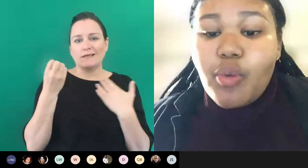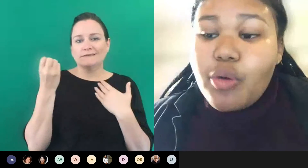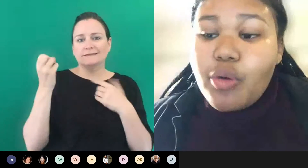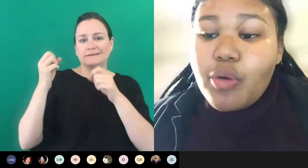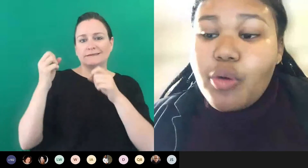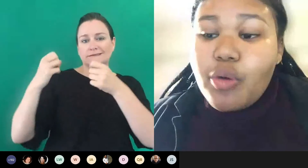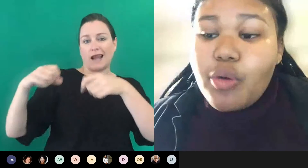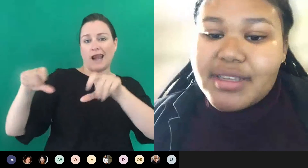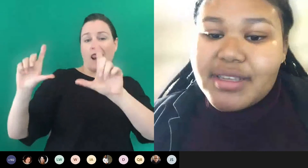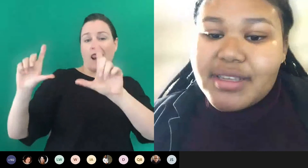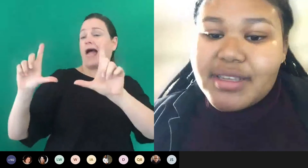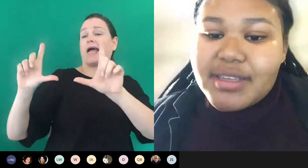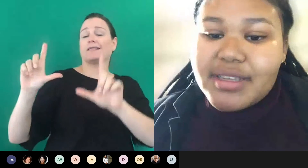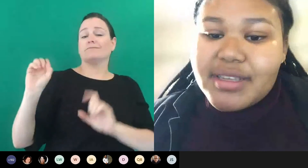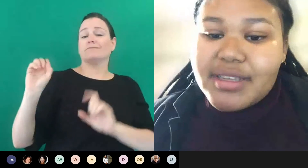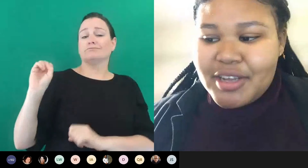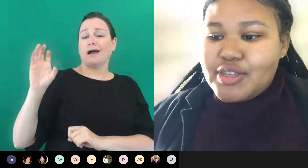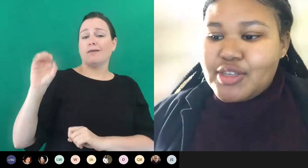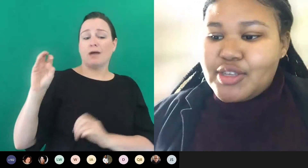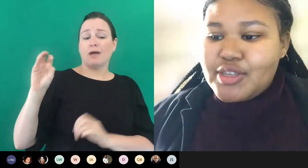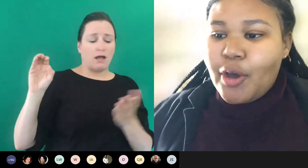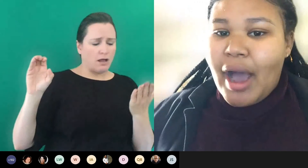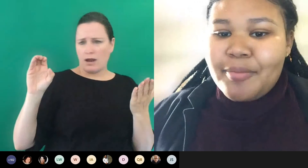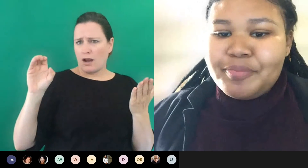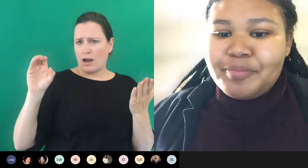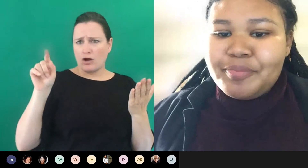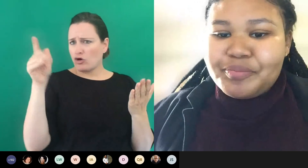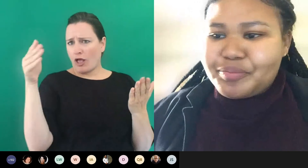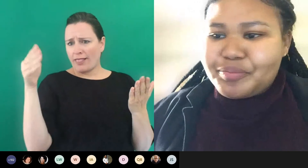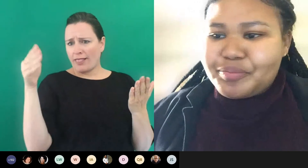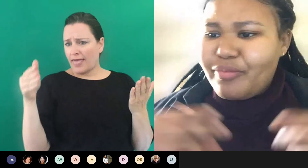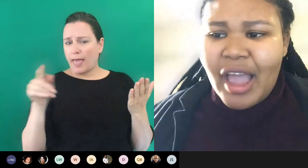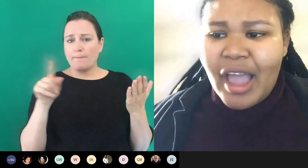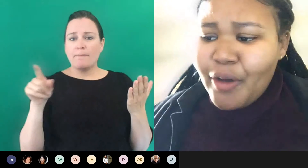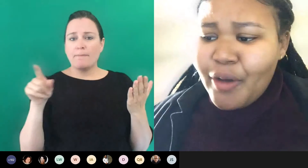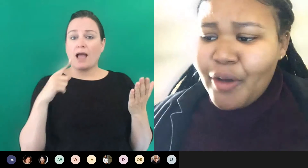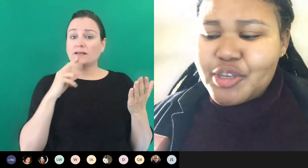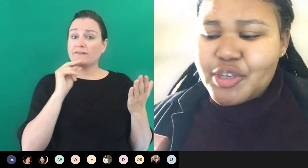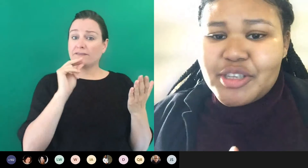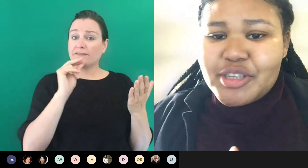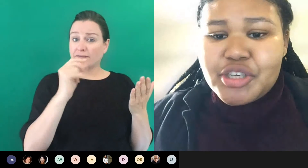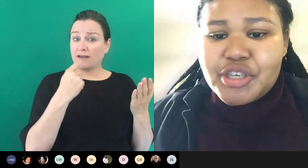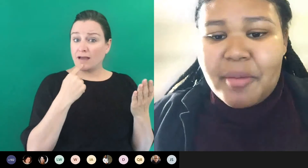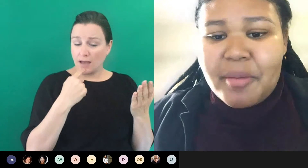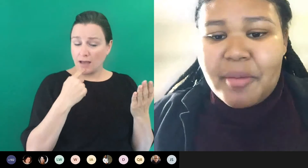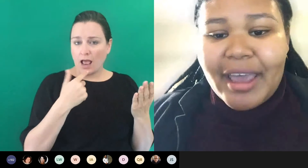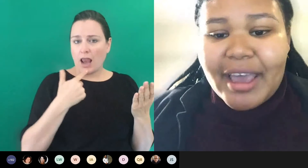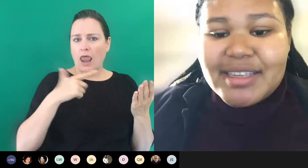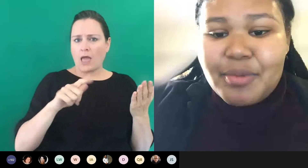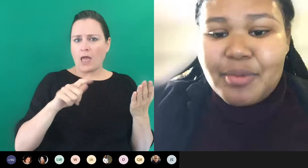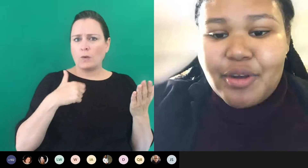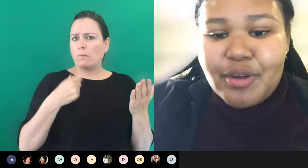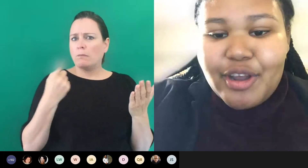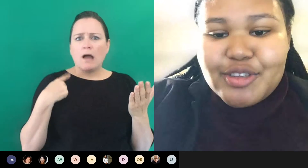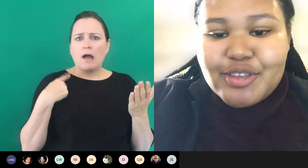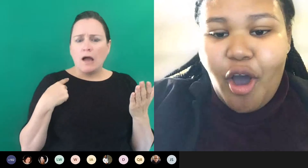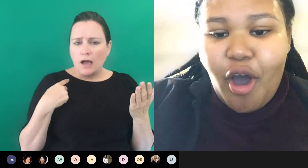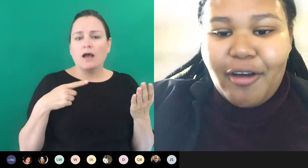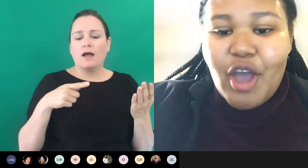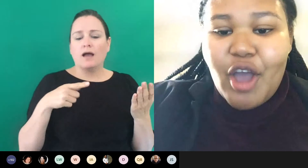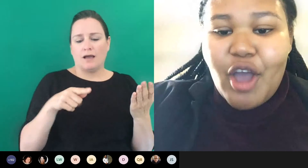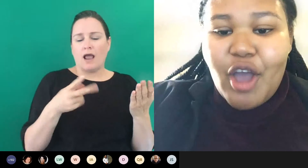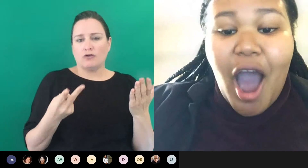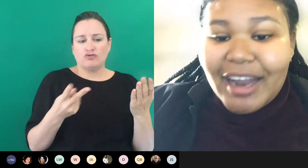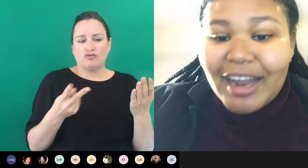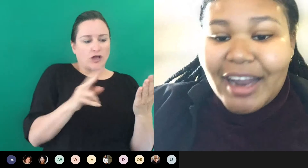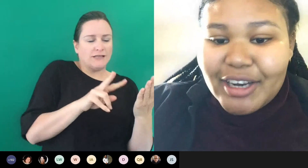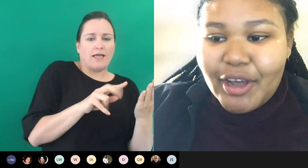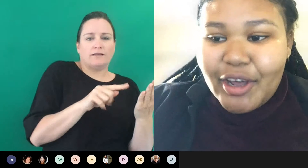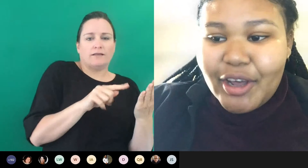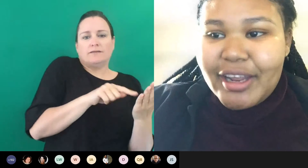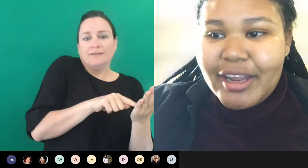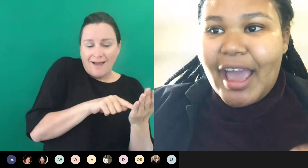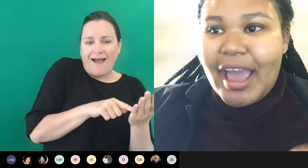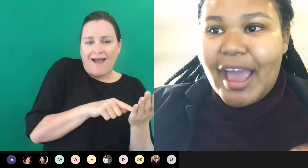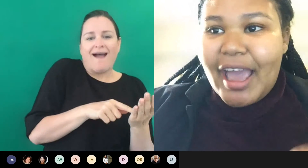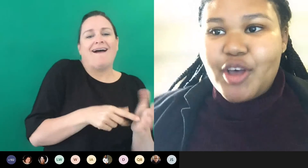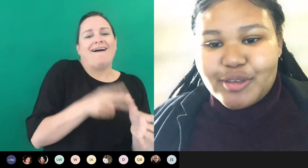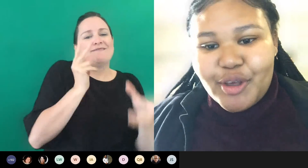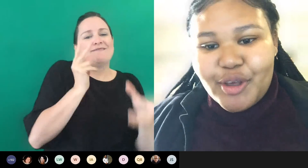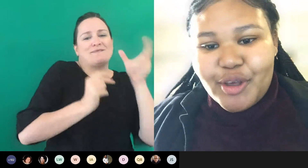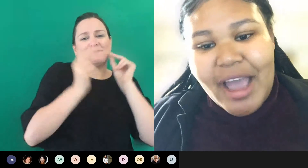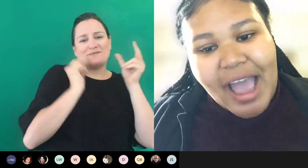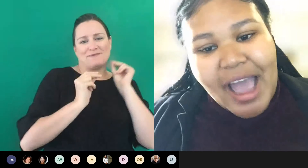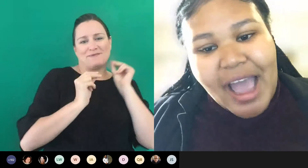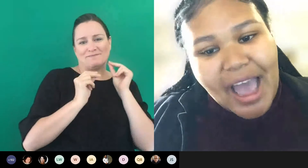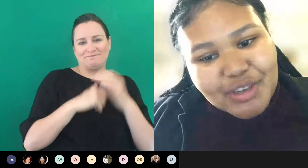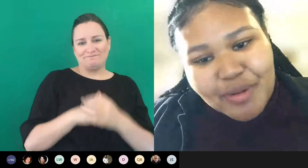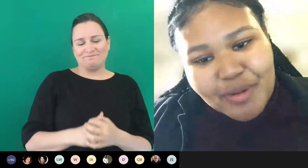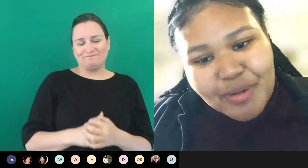students won't miss out on that. So I also just wanted to share my experience of online learning as a